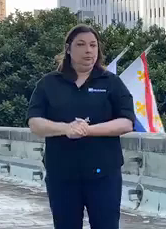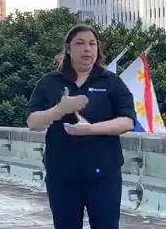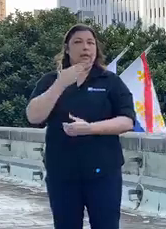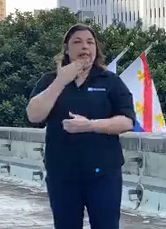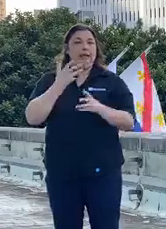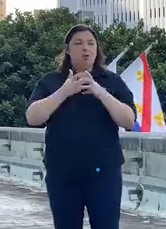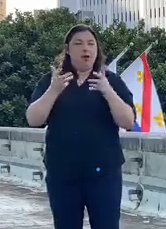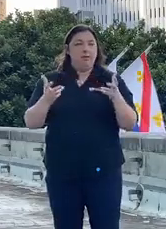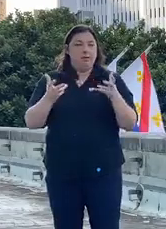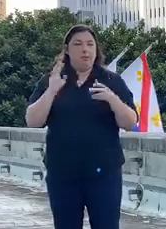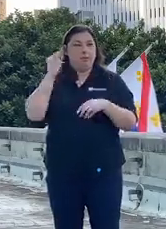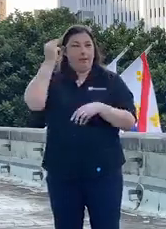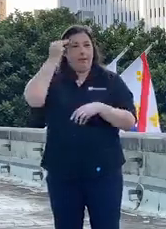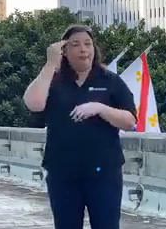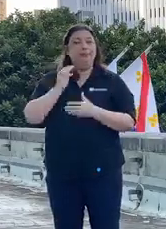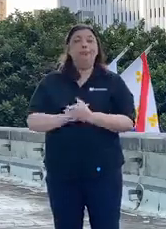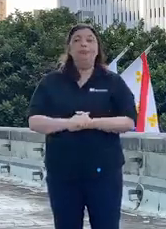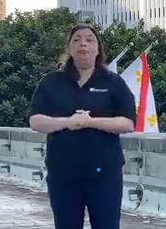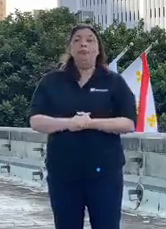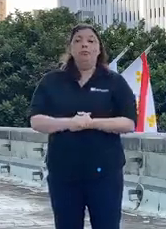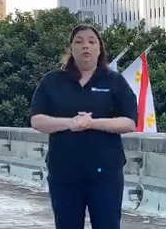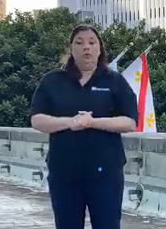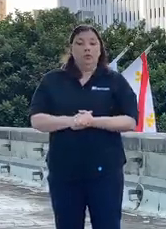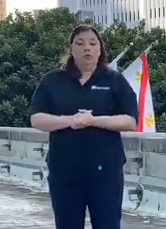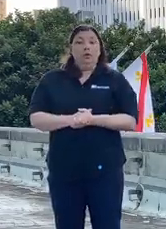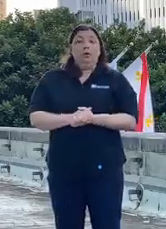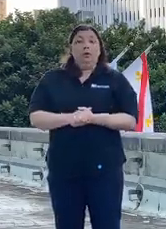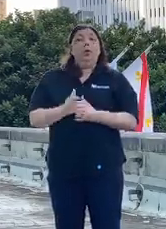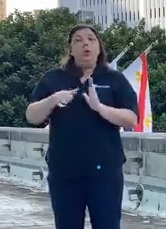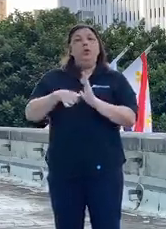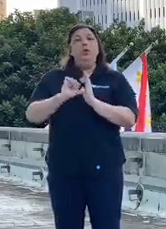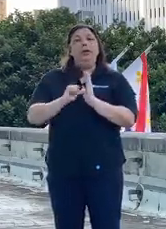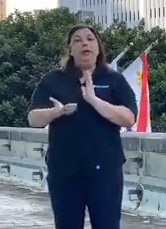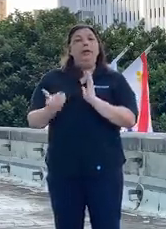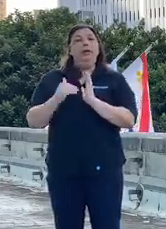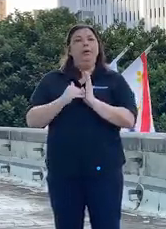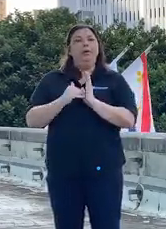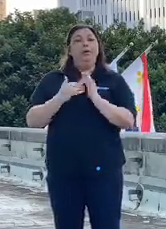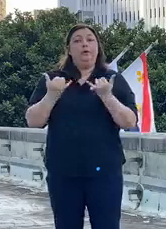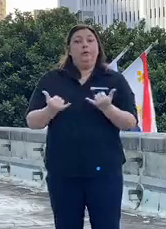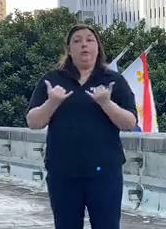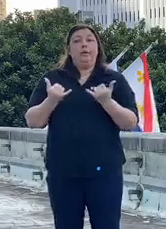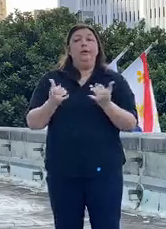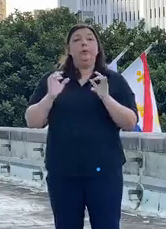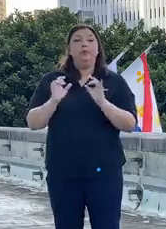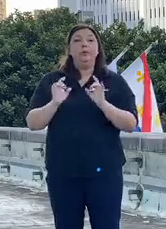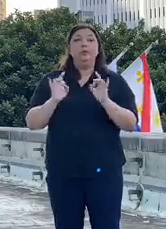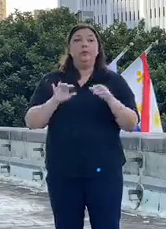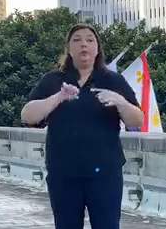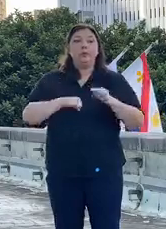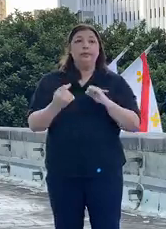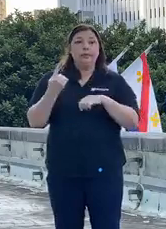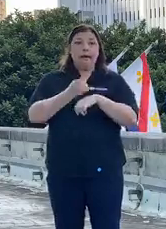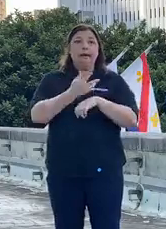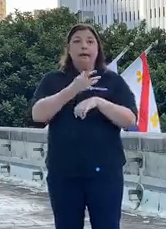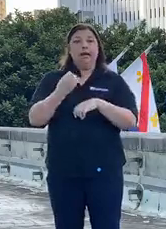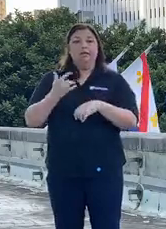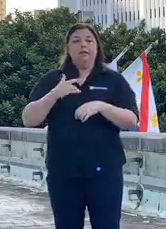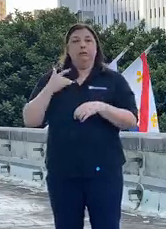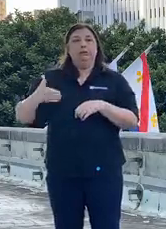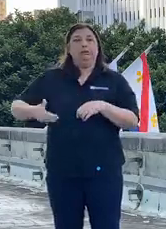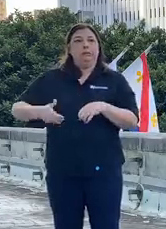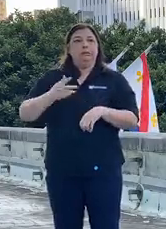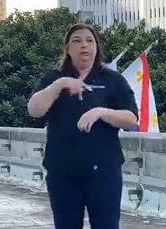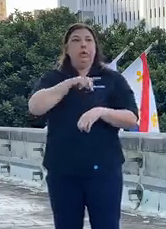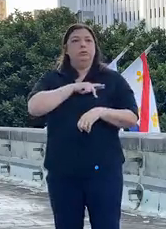Thank you very much. Just to reiterate, today is a painful day and it's a personal day for all